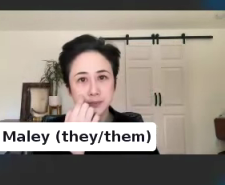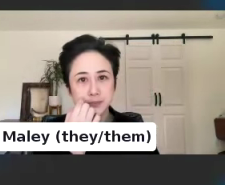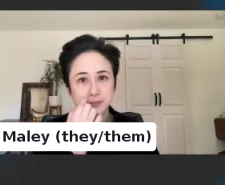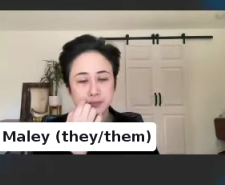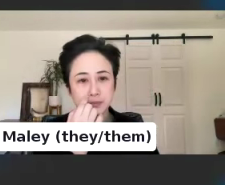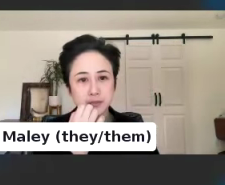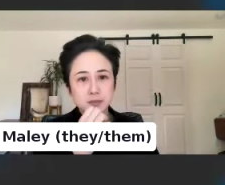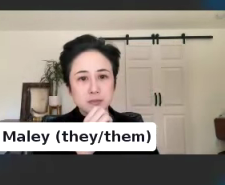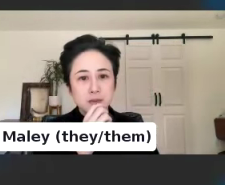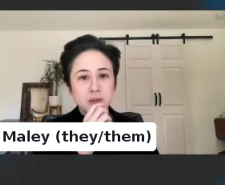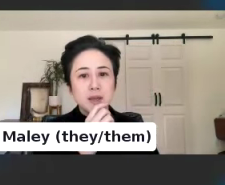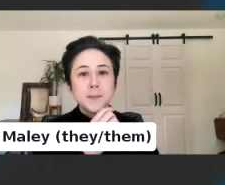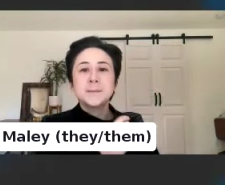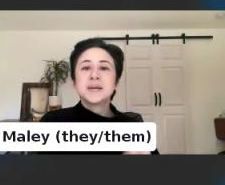21.